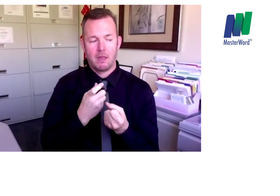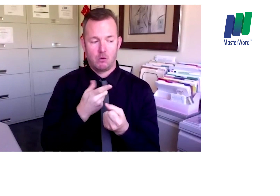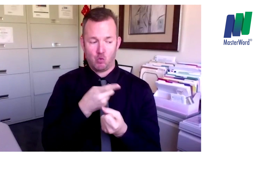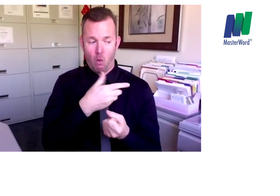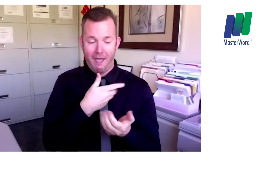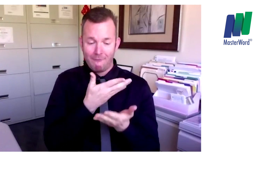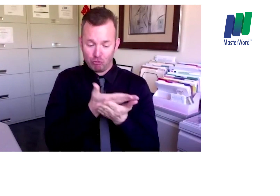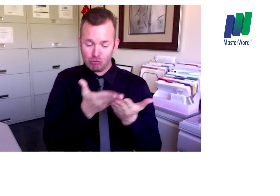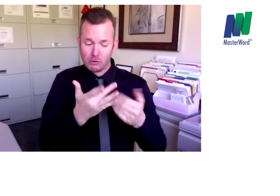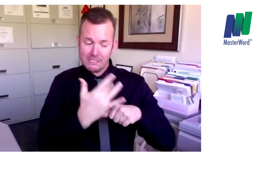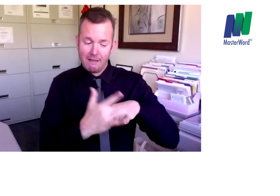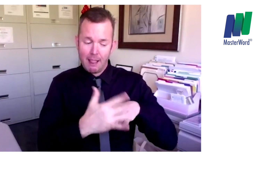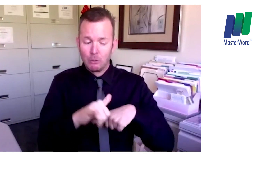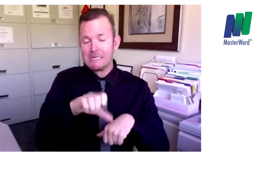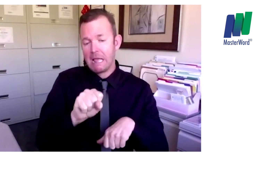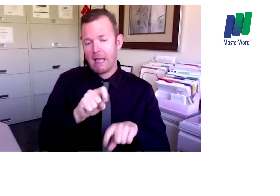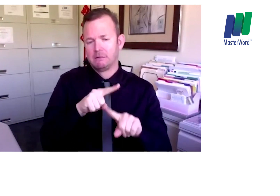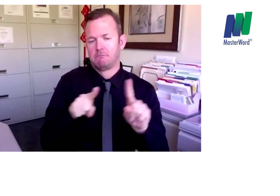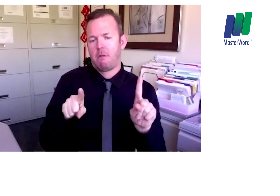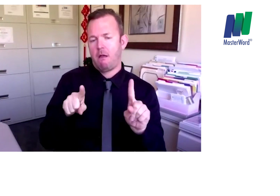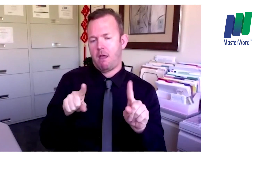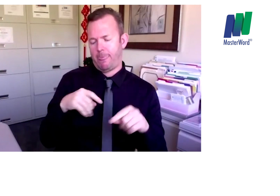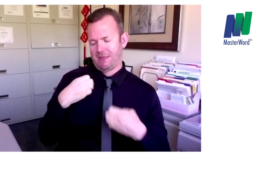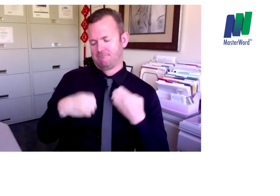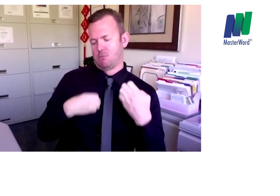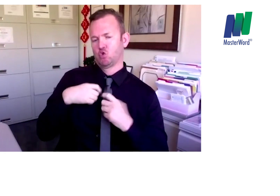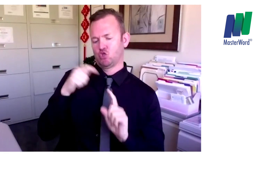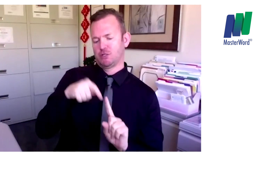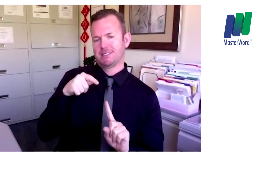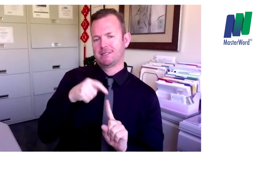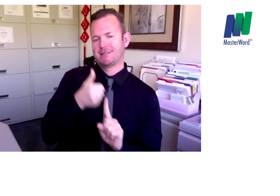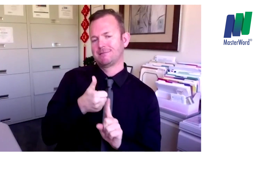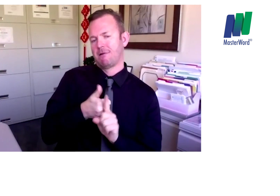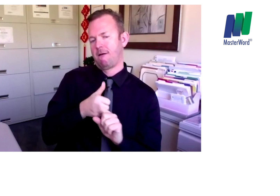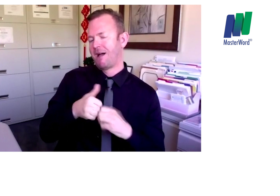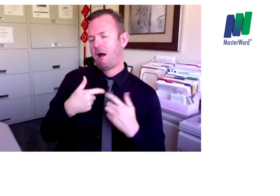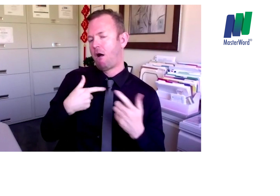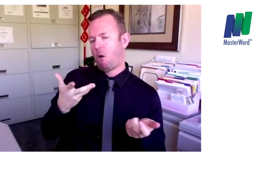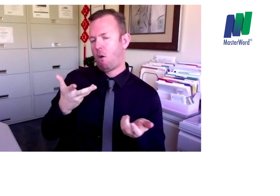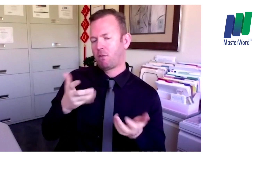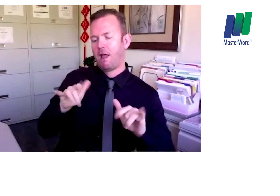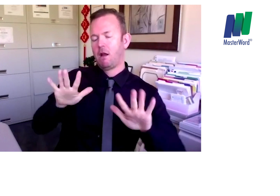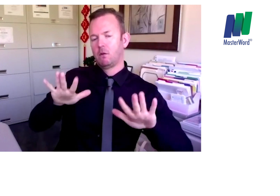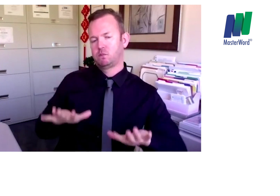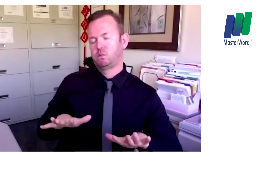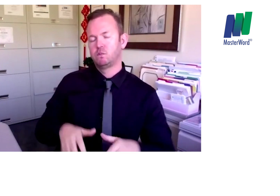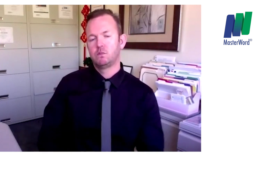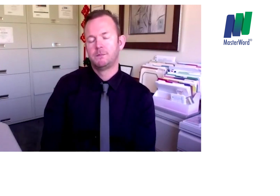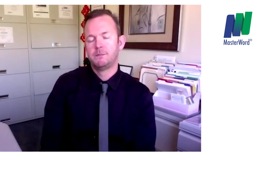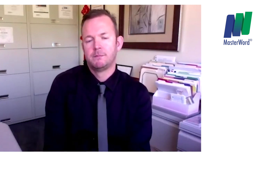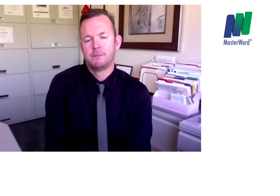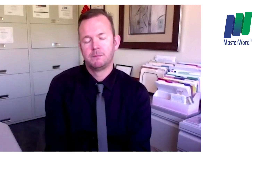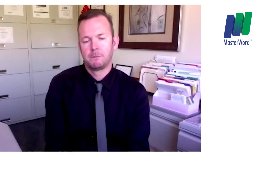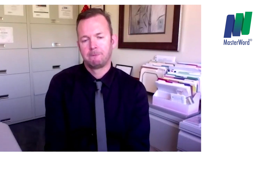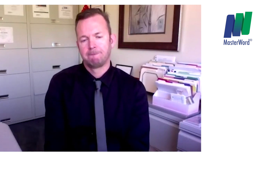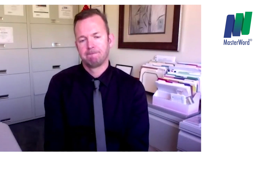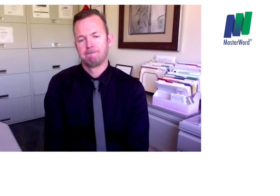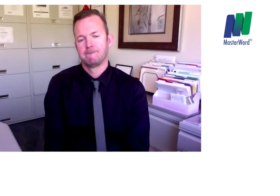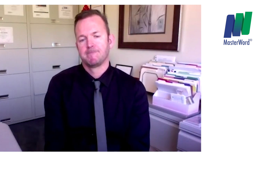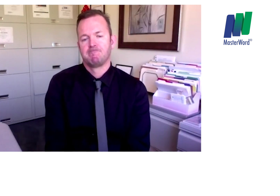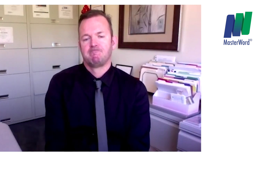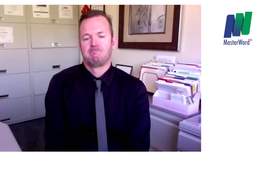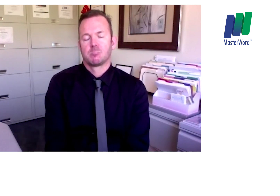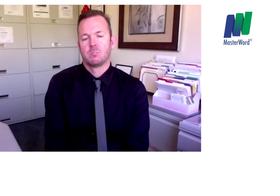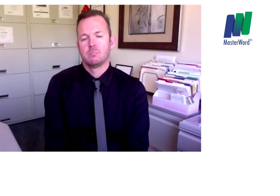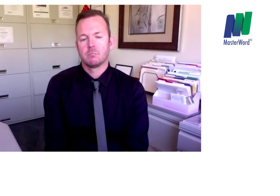crisis, what can we do? I know there's certain things that are available, we have access to some, but yeah, my